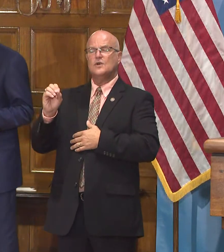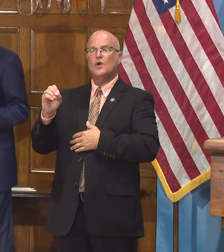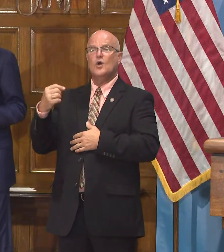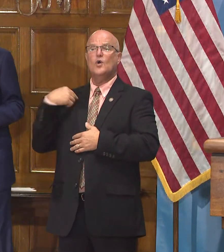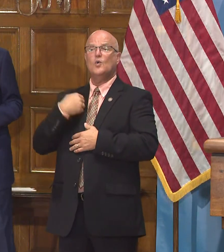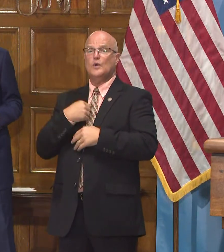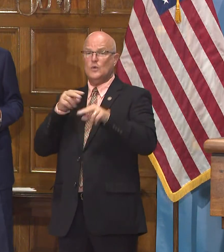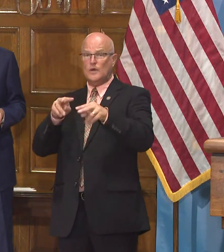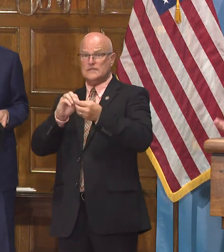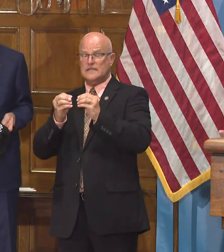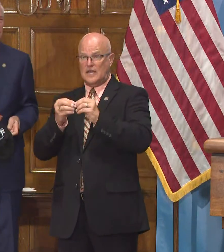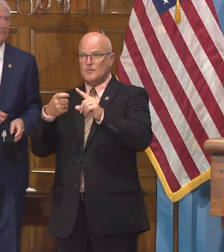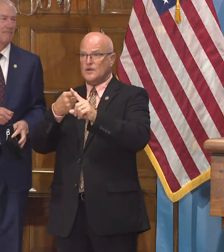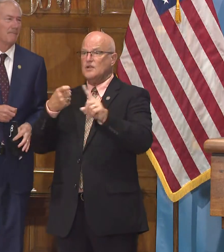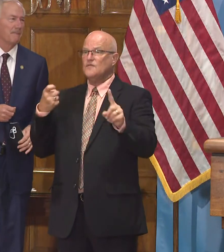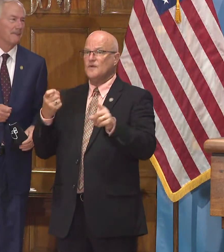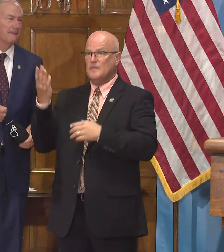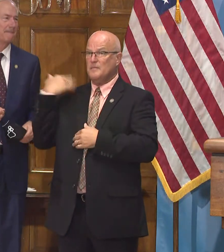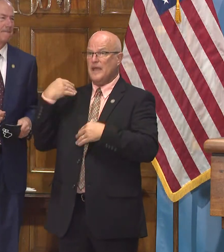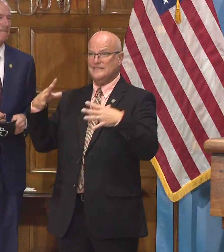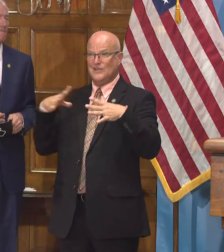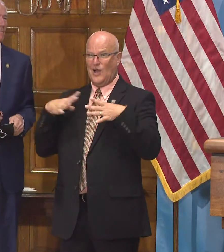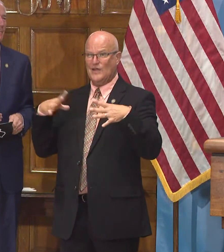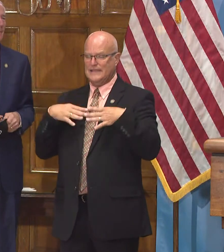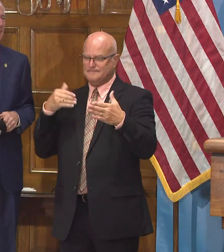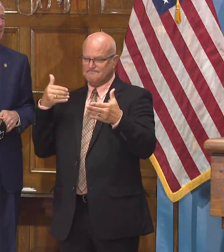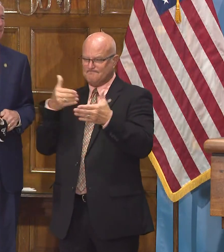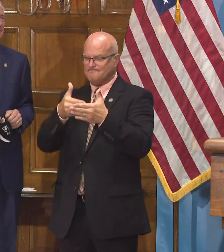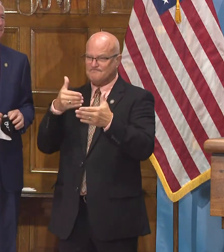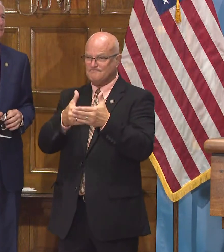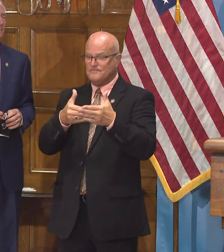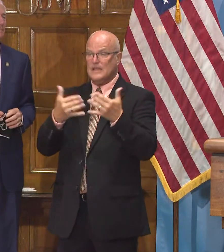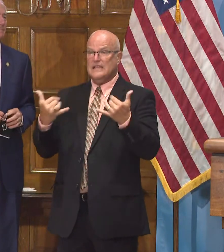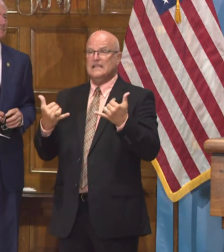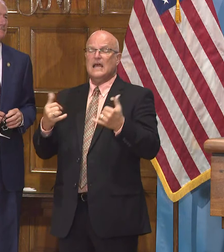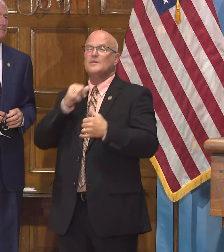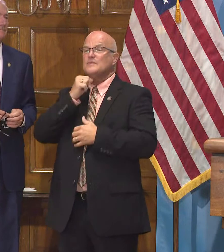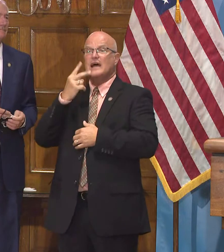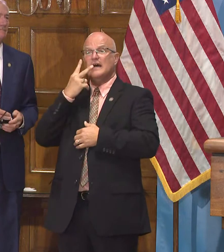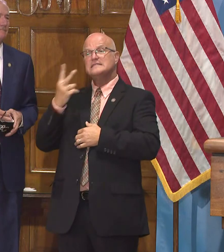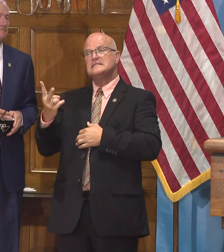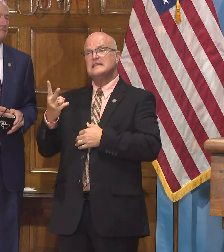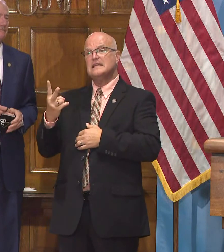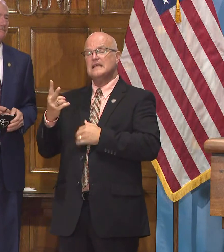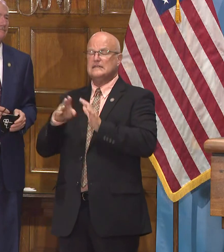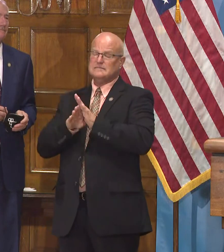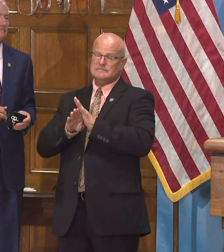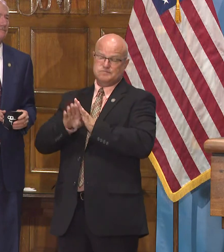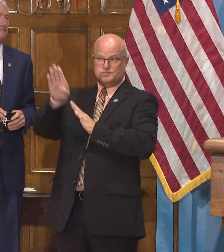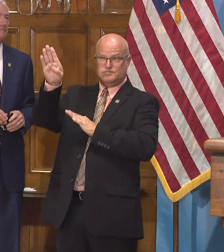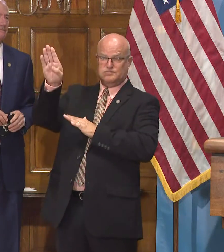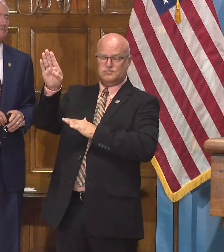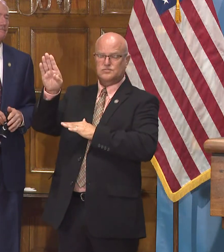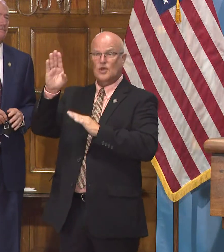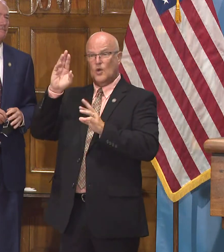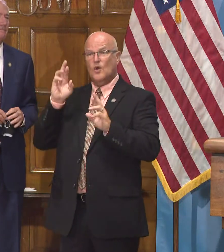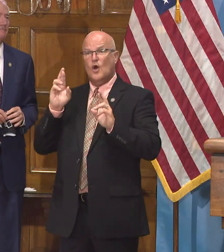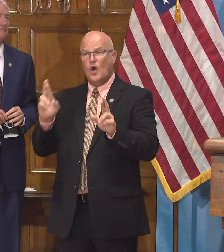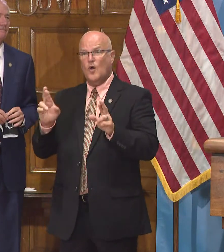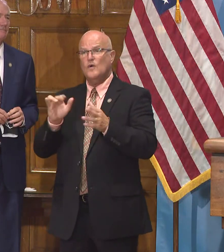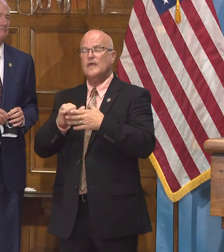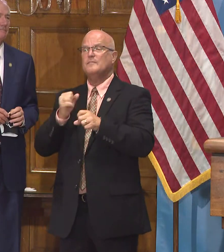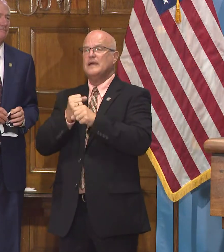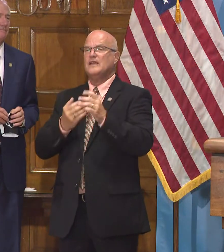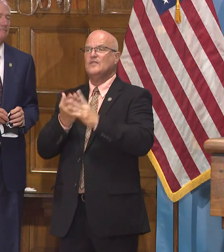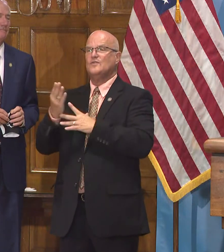We are watching the numbers from the past holiday very closely. At this time, we're not seeing a dramatic increase, so we're hopeful that we're going to